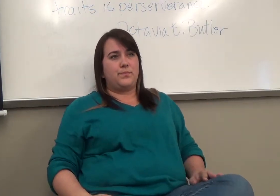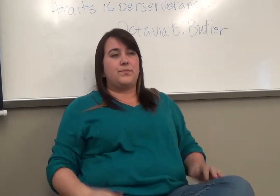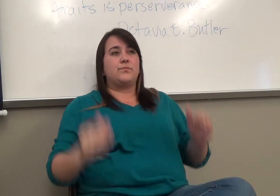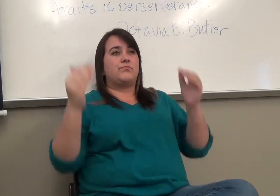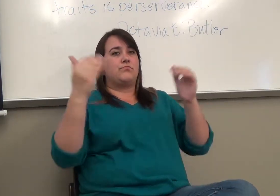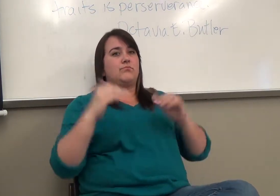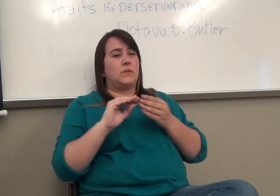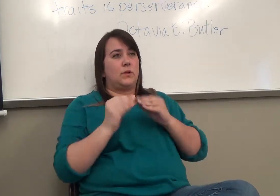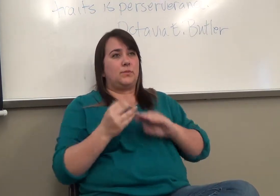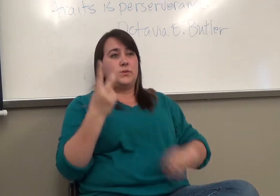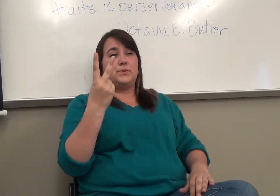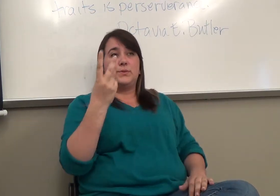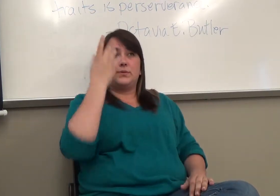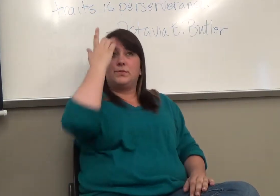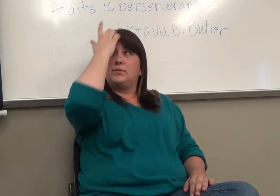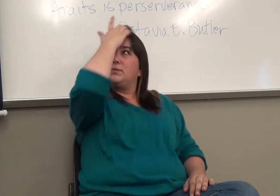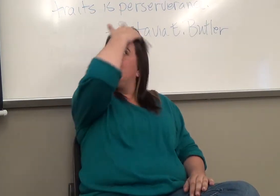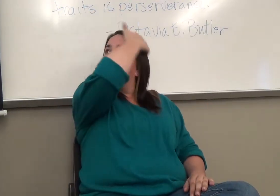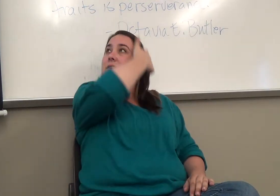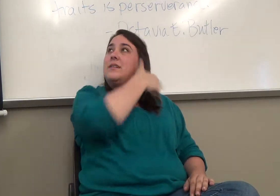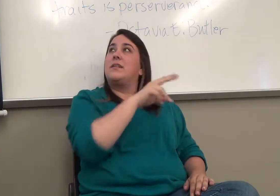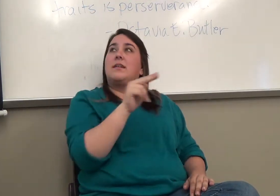here. Neither one